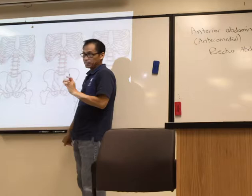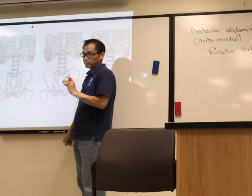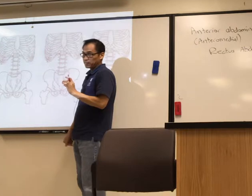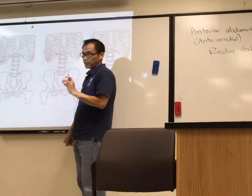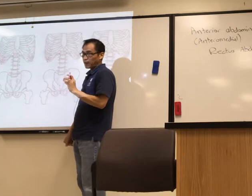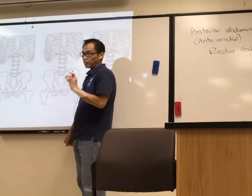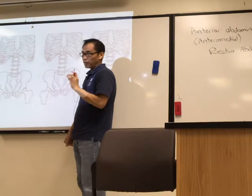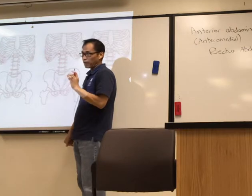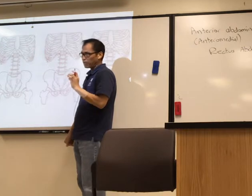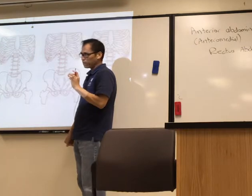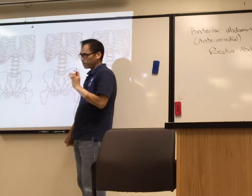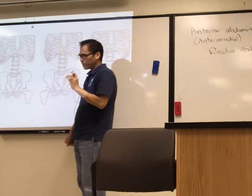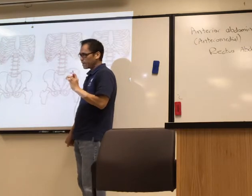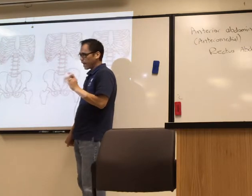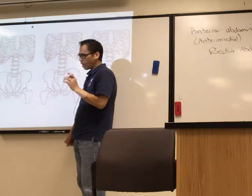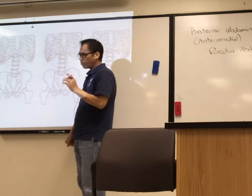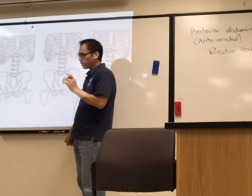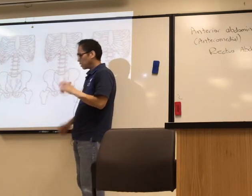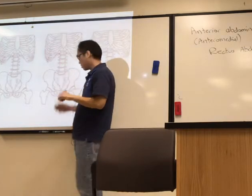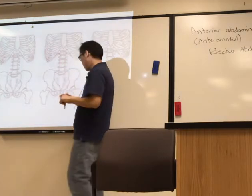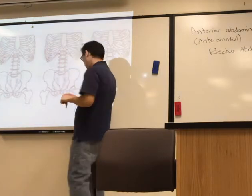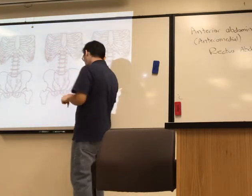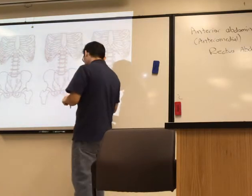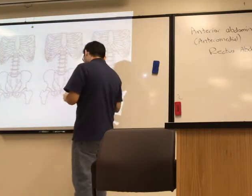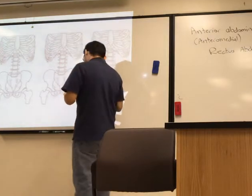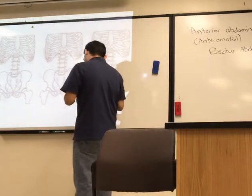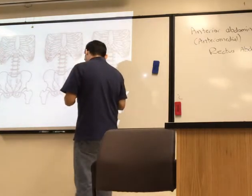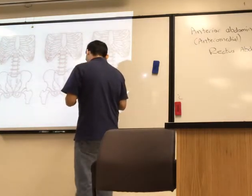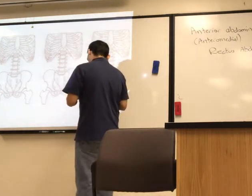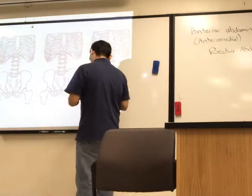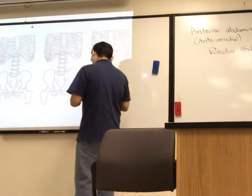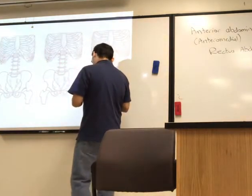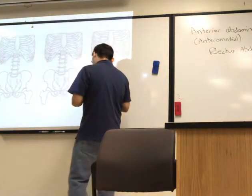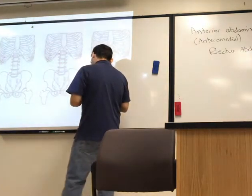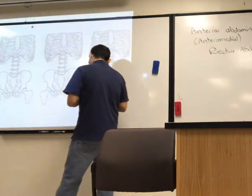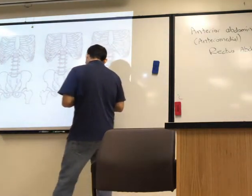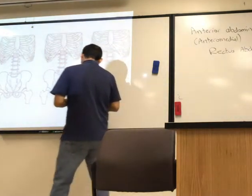seam called the linea alba.